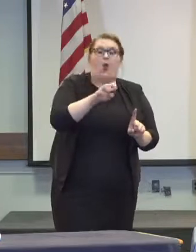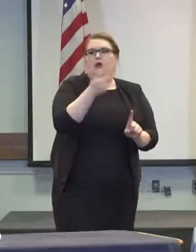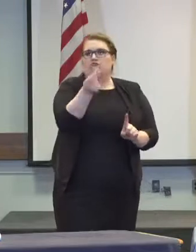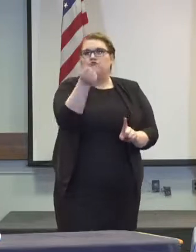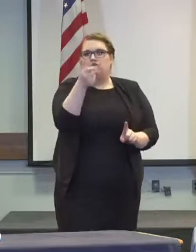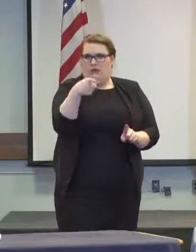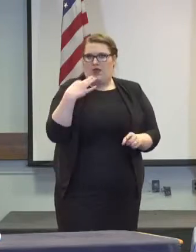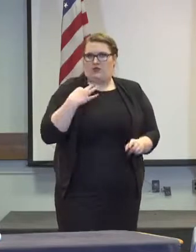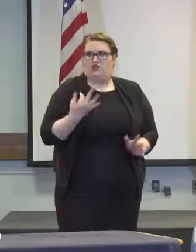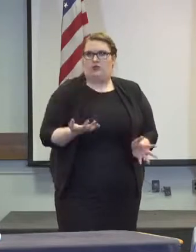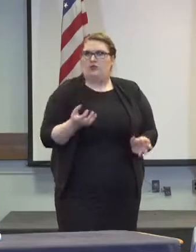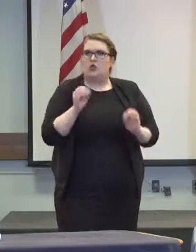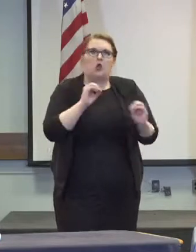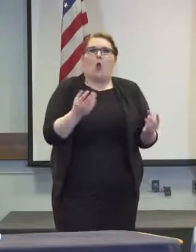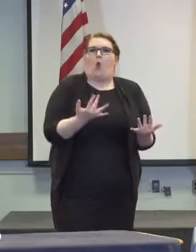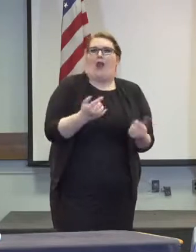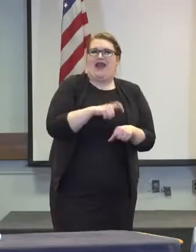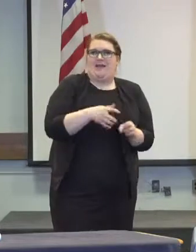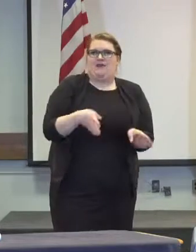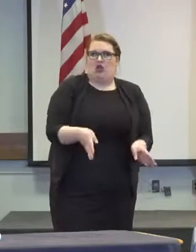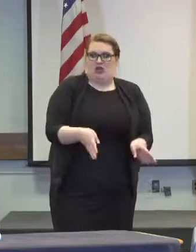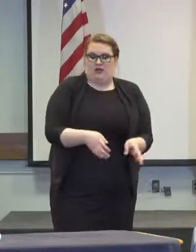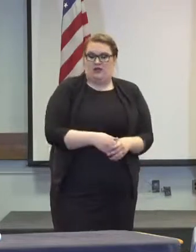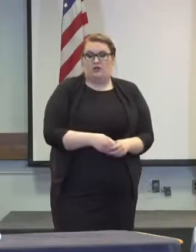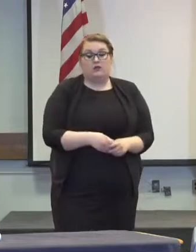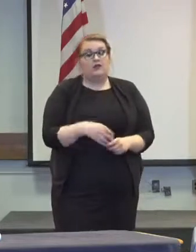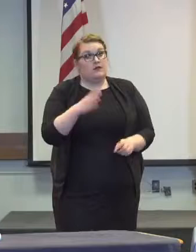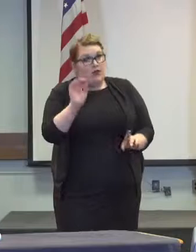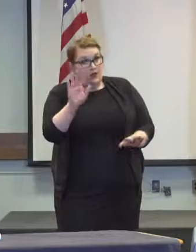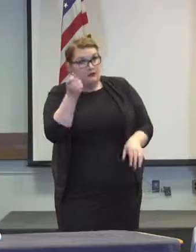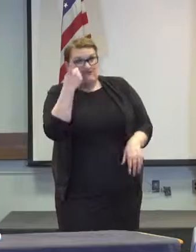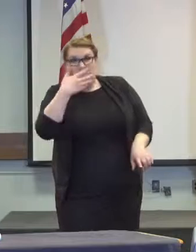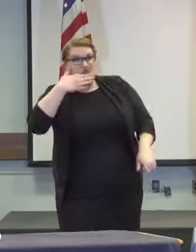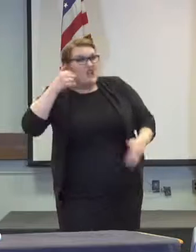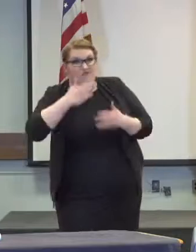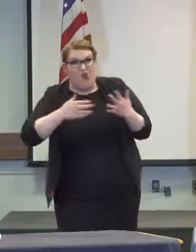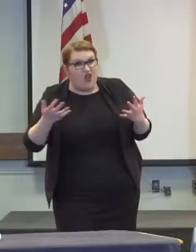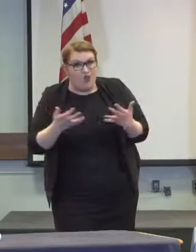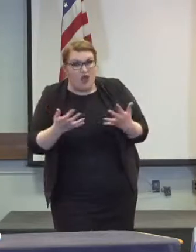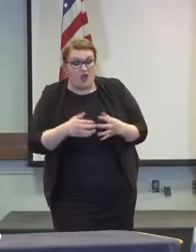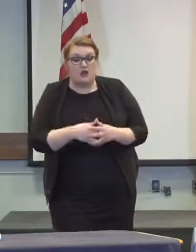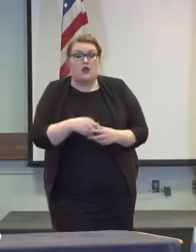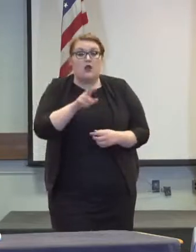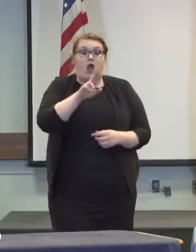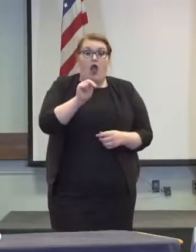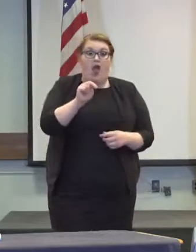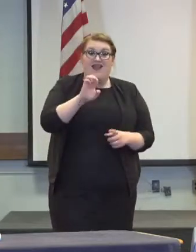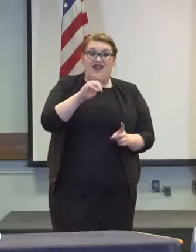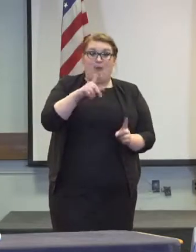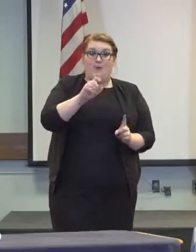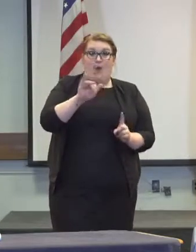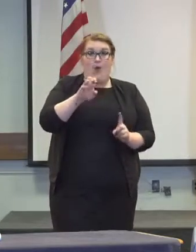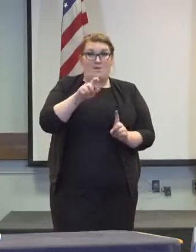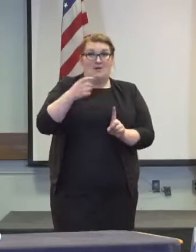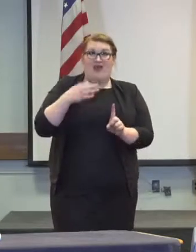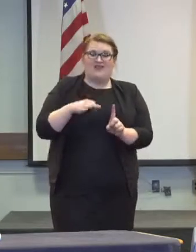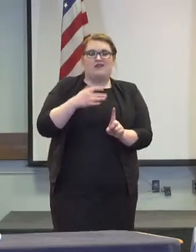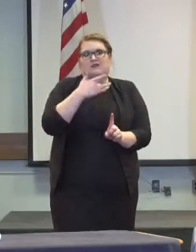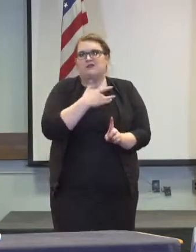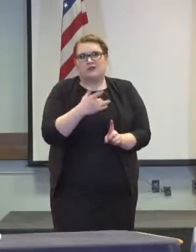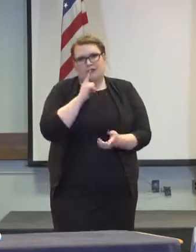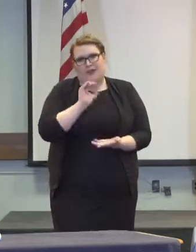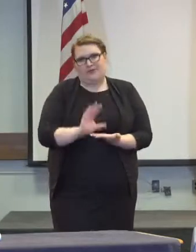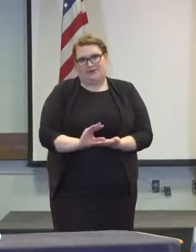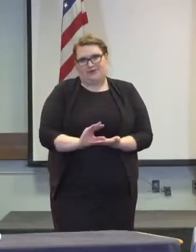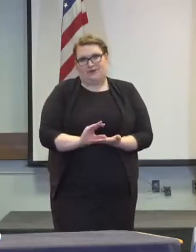of Maryland. And this is one of the best parts about this, unemployment benefits notoriously not very generous.